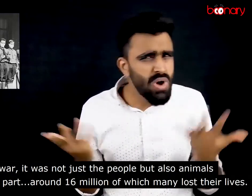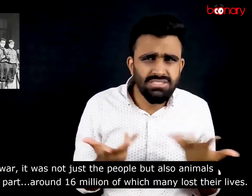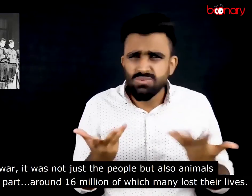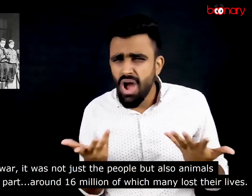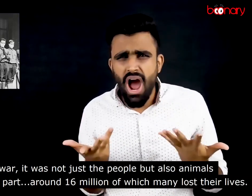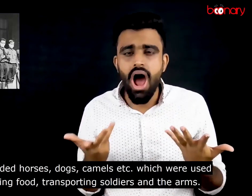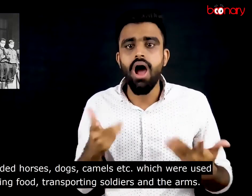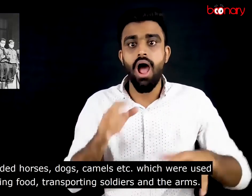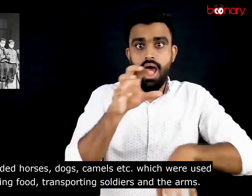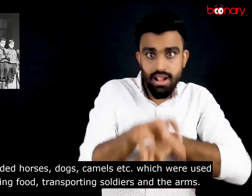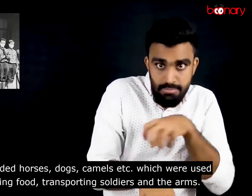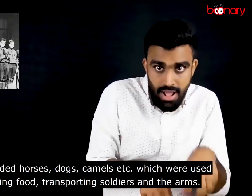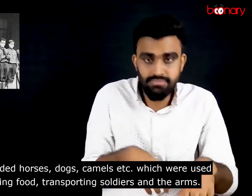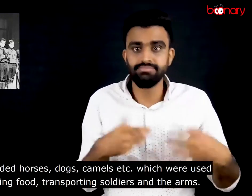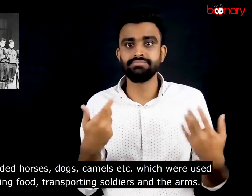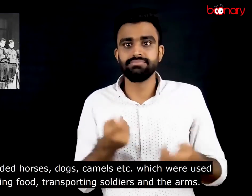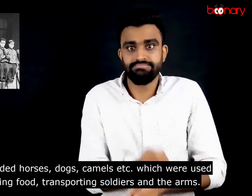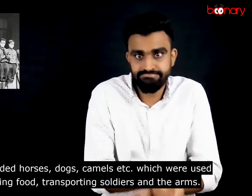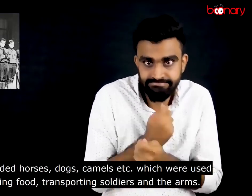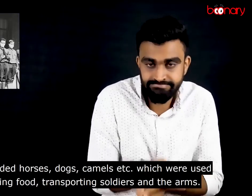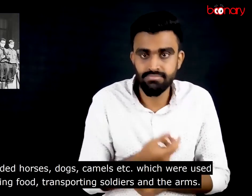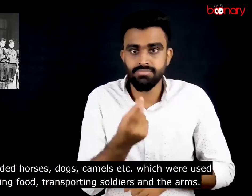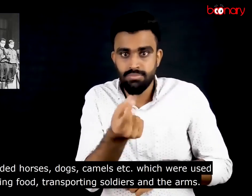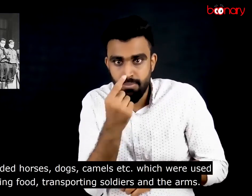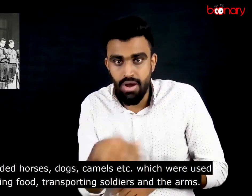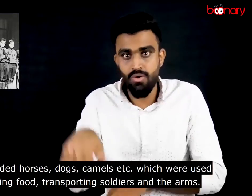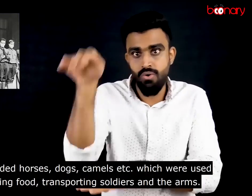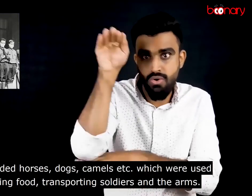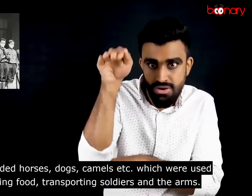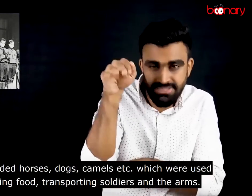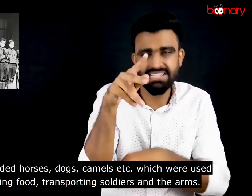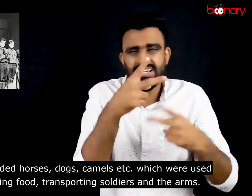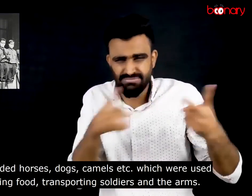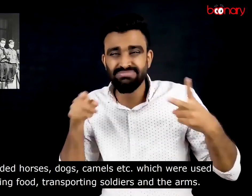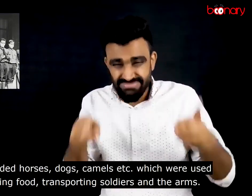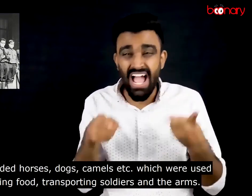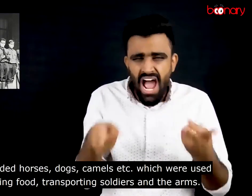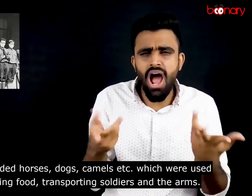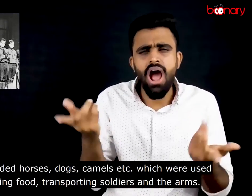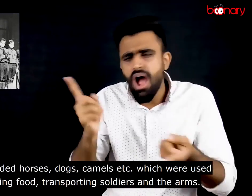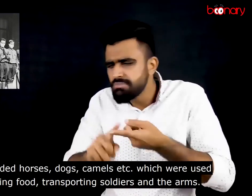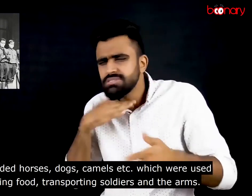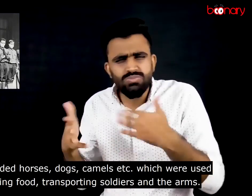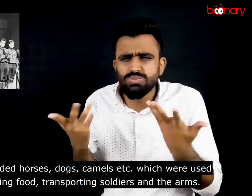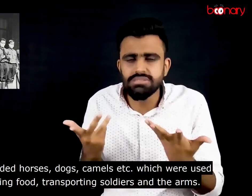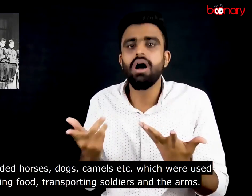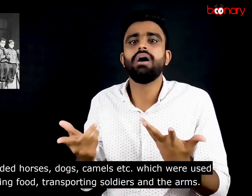their lives. They included horses, dogs, camels, etc., which were used for carrying